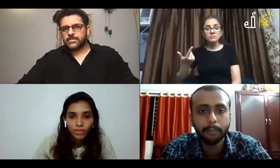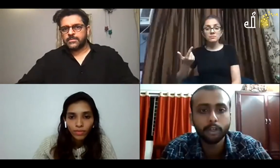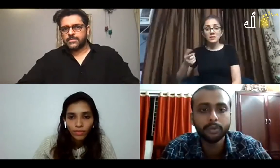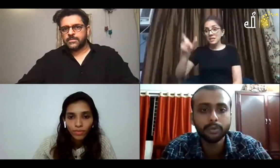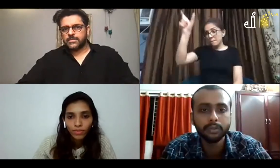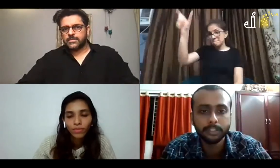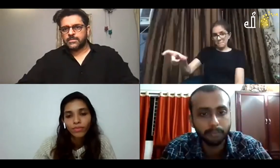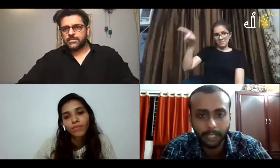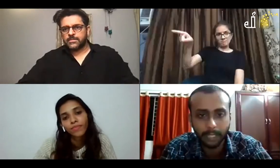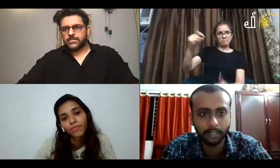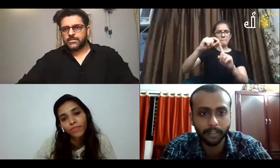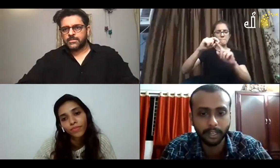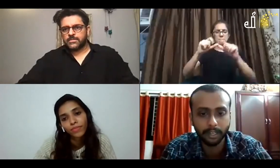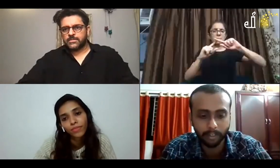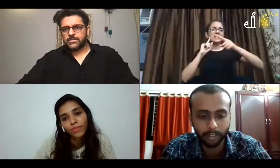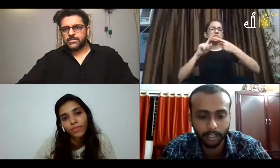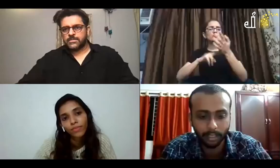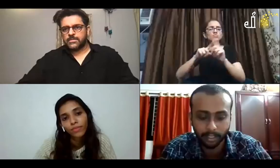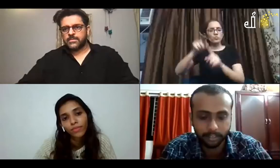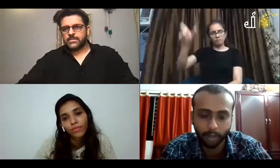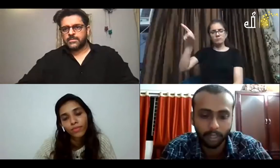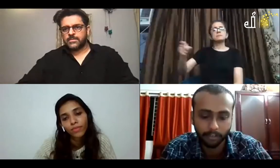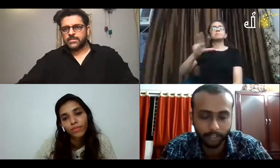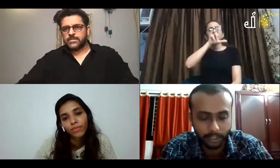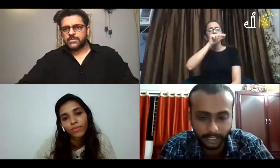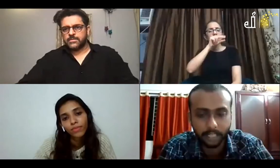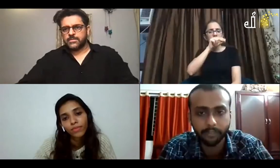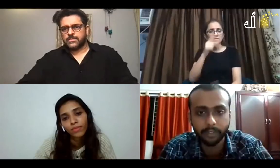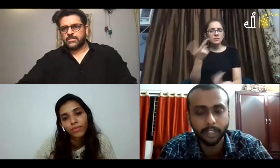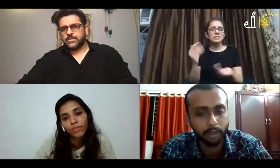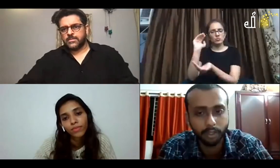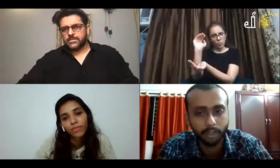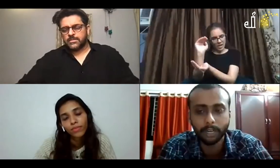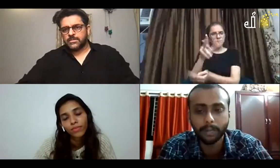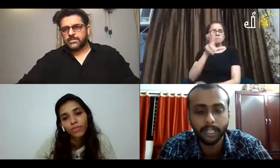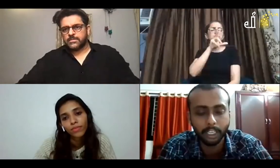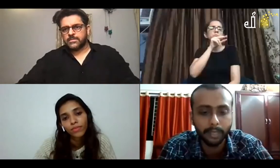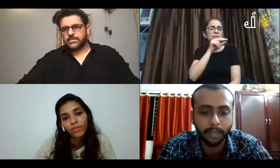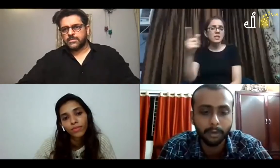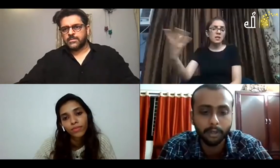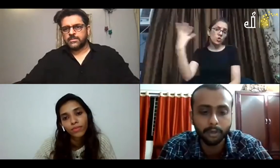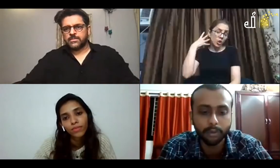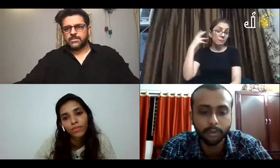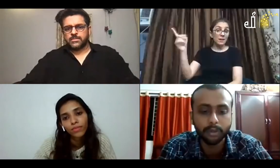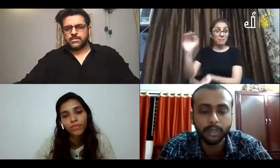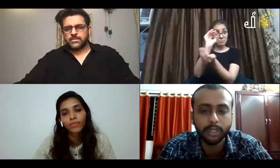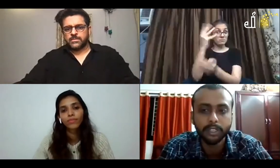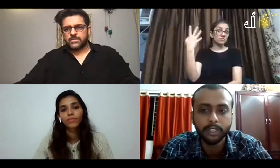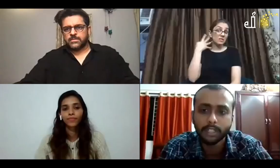be able to speak when in a smaller, if it is a child, when we are doing cochlear implant, he'll be able to